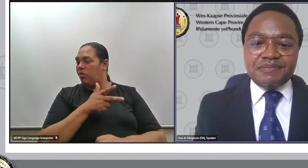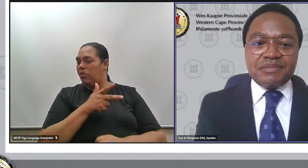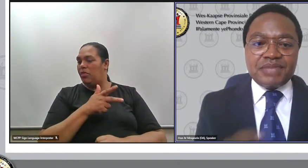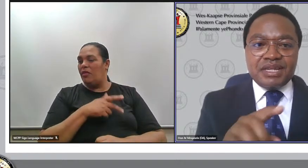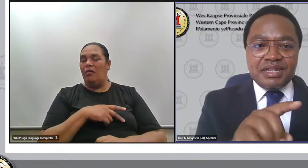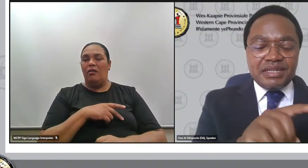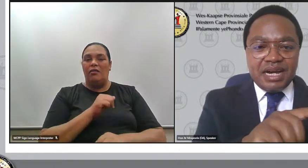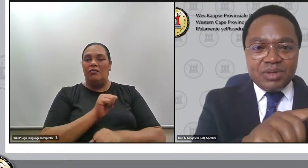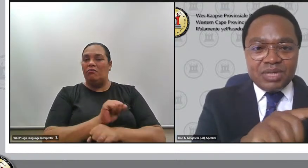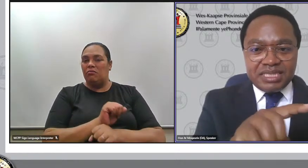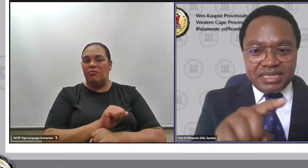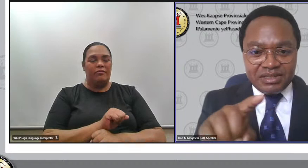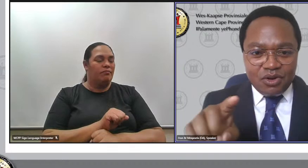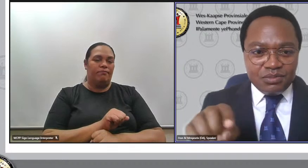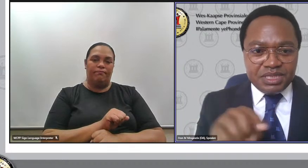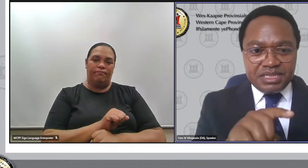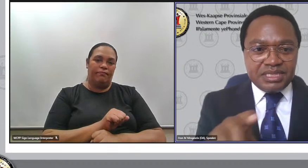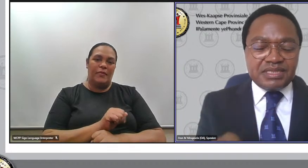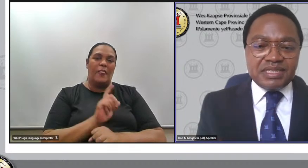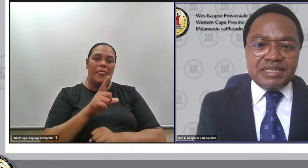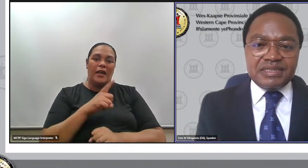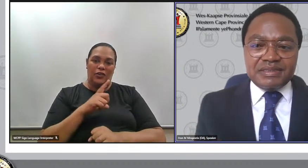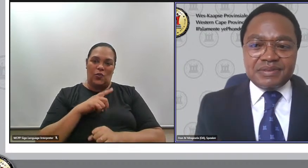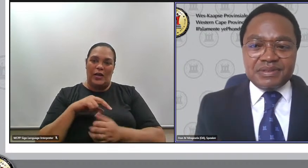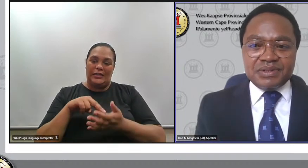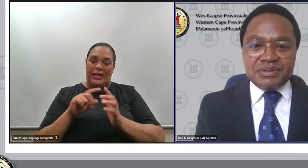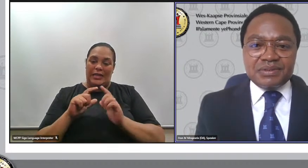hence our standing committees,